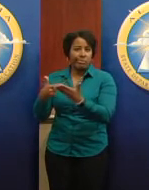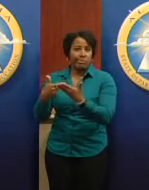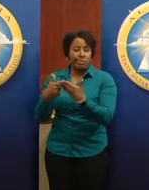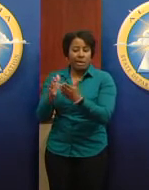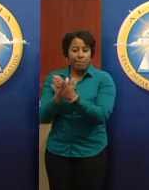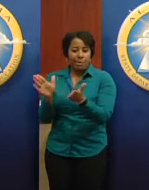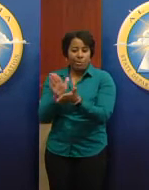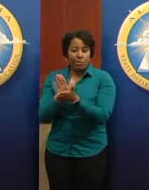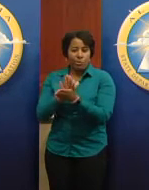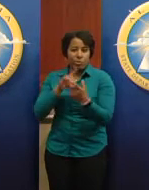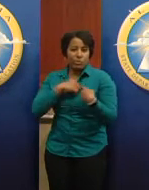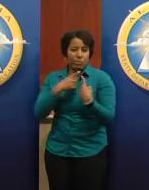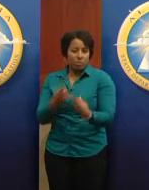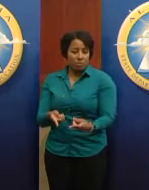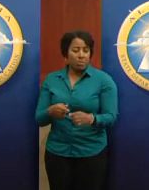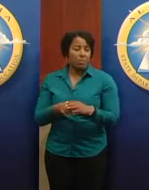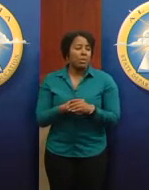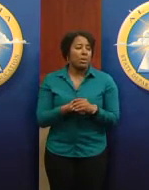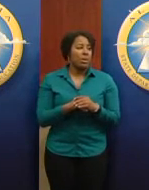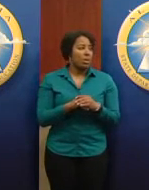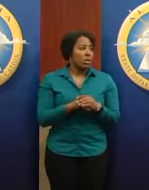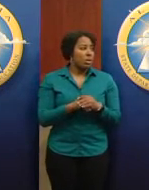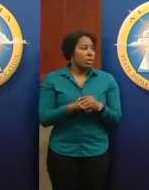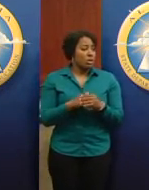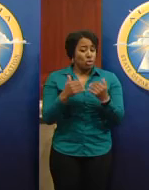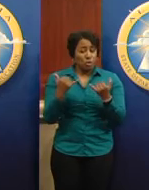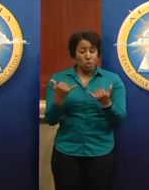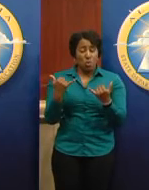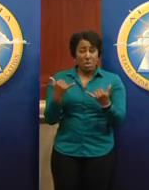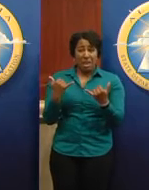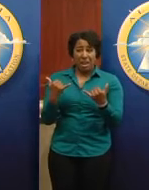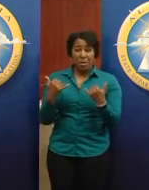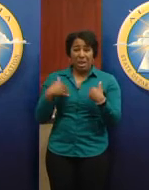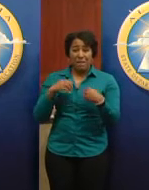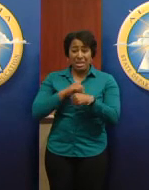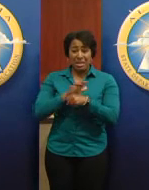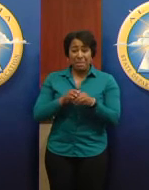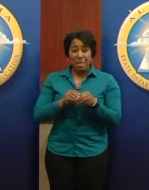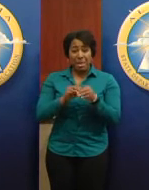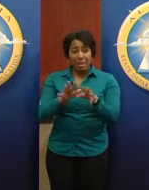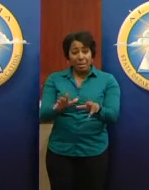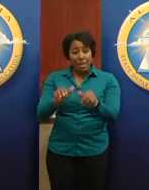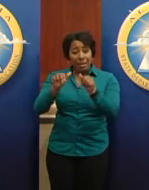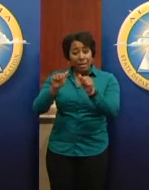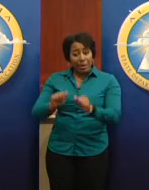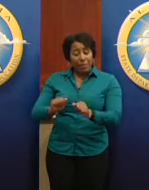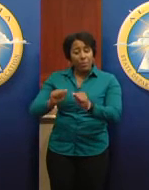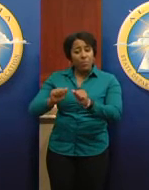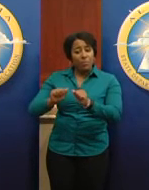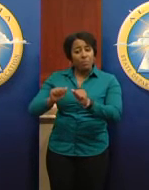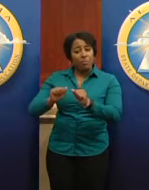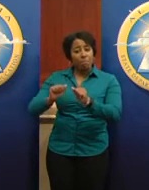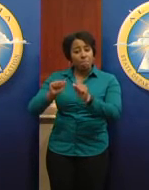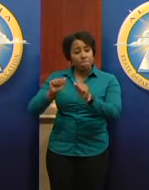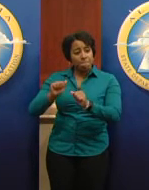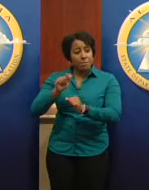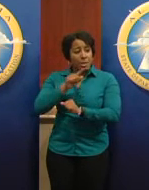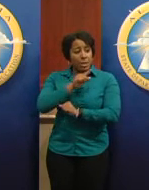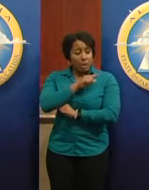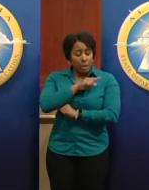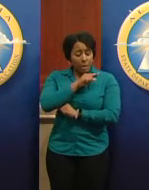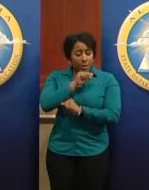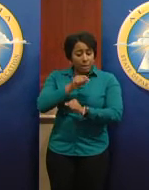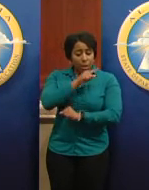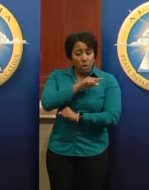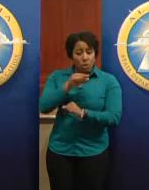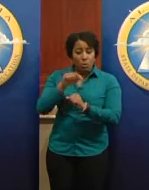time now. Is there an opportunity in this pandemic kind of to reevaluate and look at the way our classroom